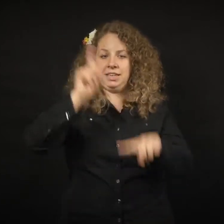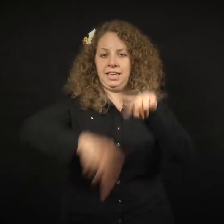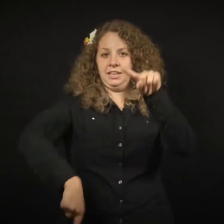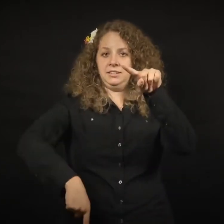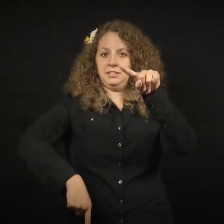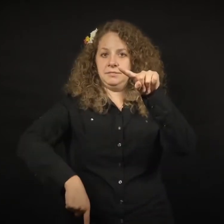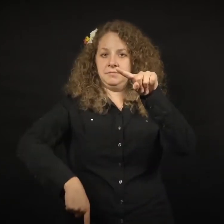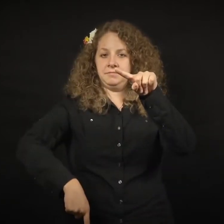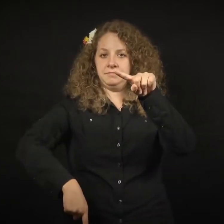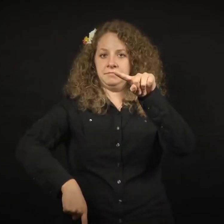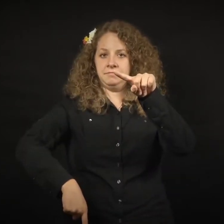Can't.